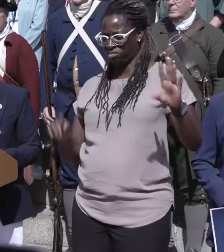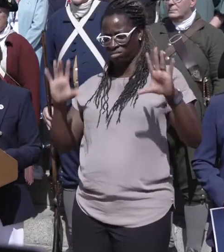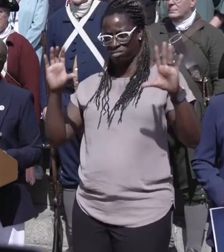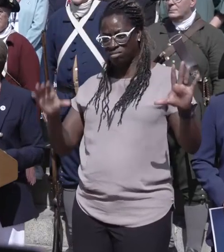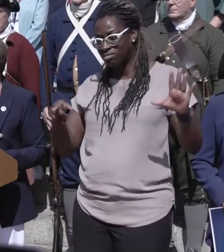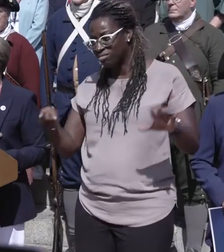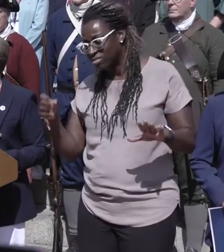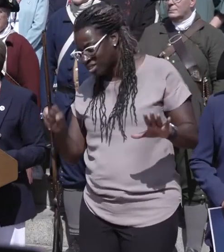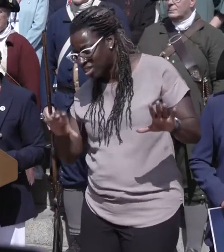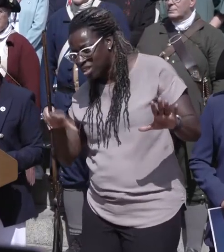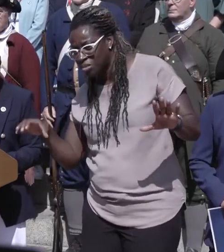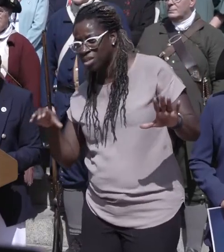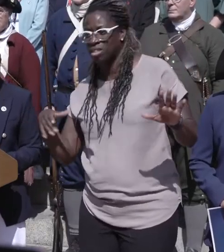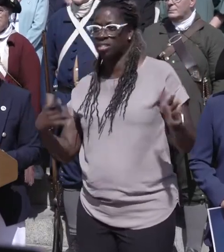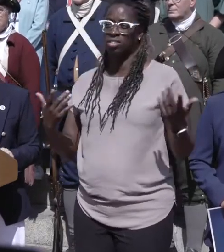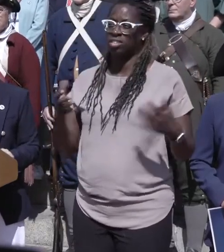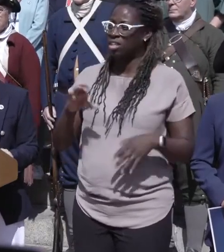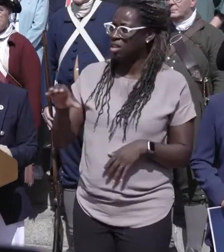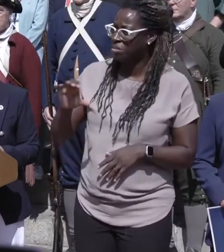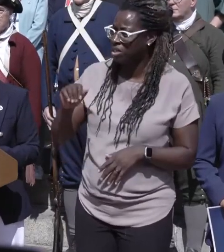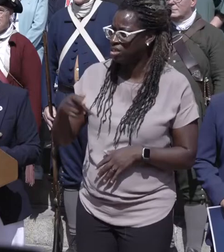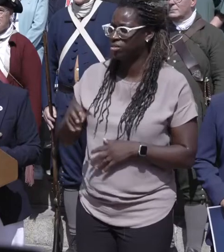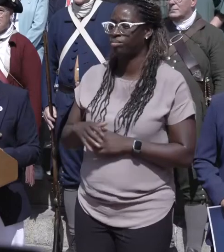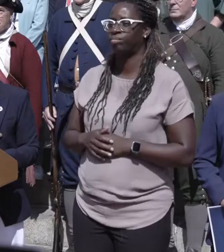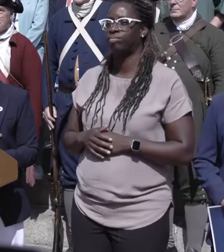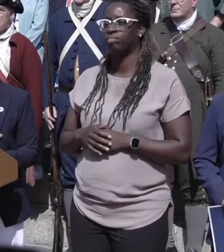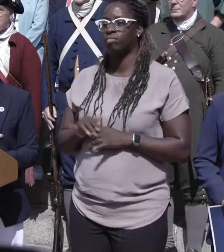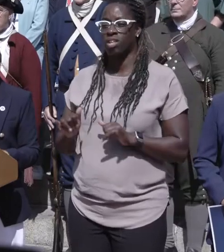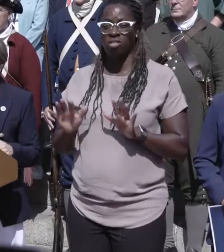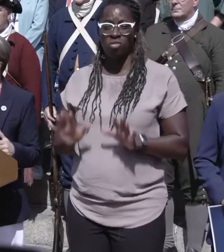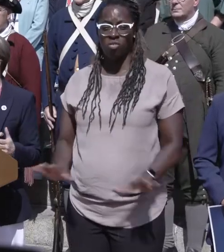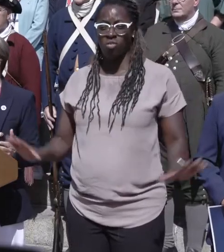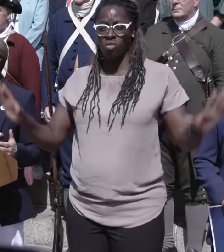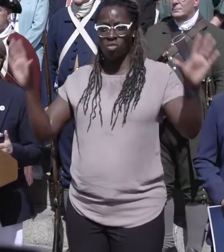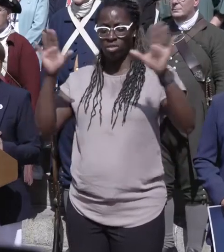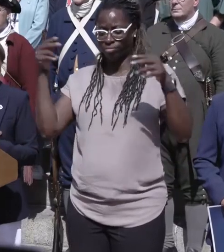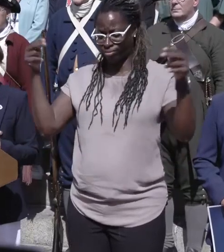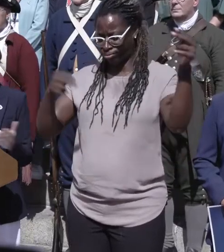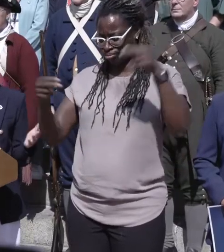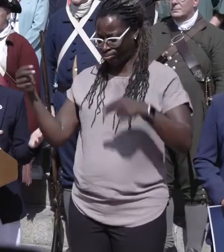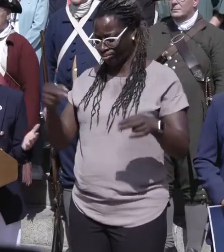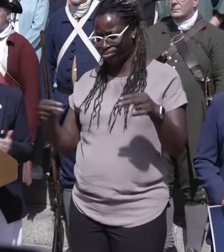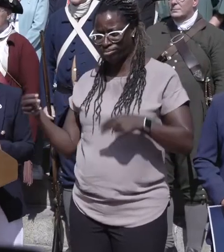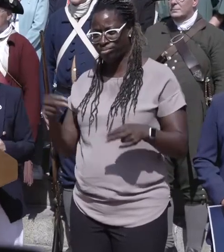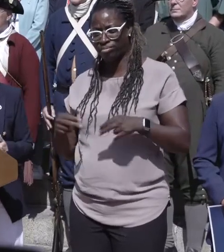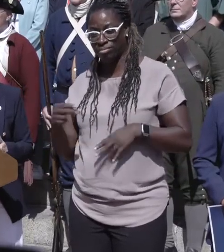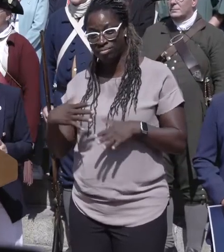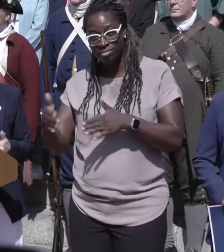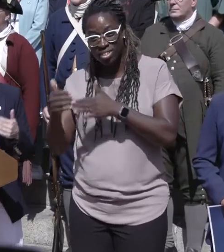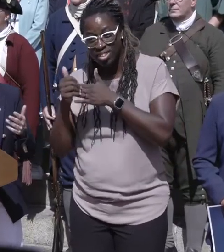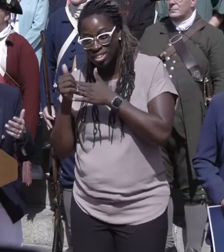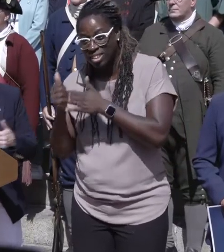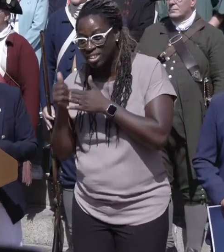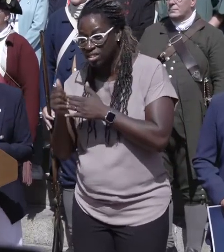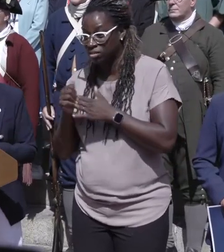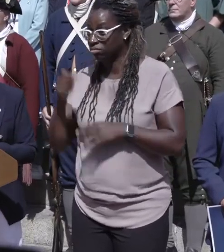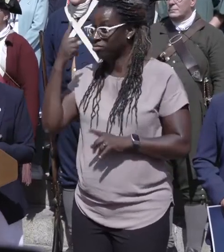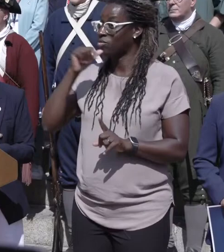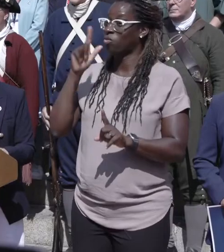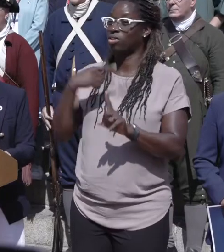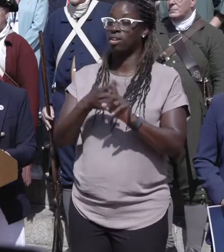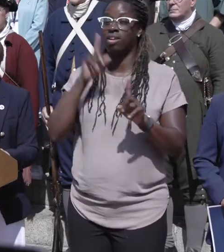Boston, Cape Cod, the islands, and southeastern Massachusetts. We have leaders in business, in tourism, in culture